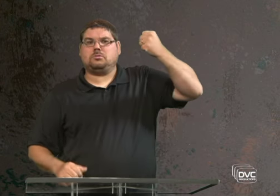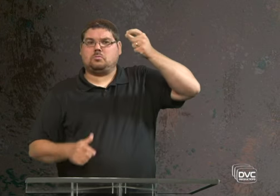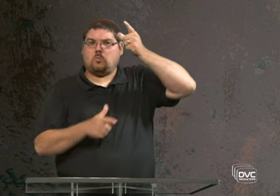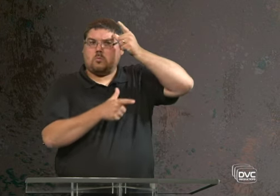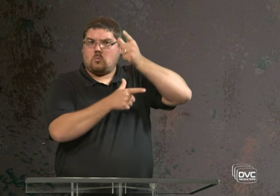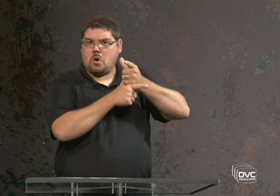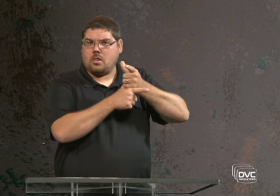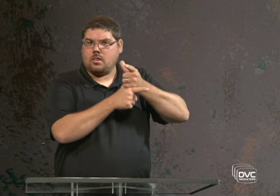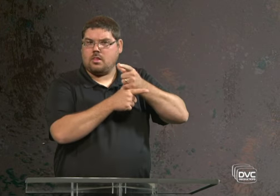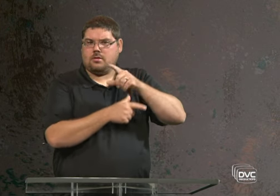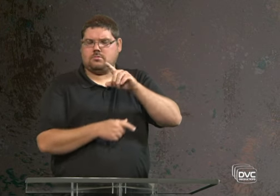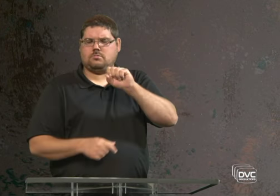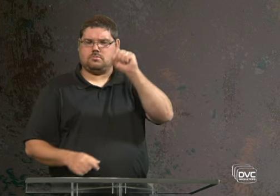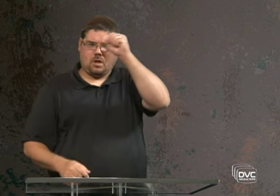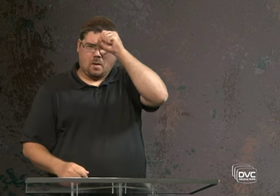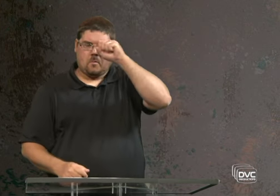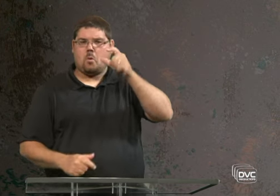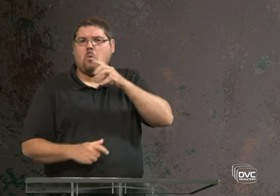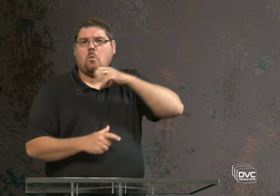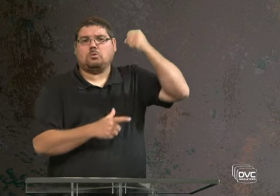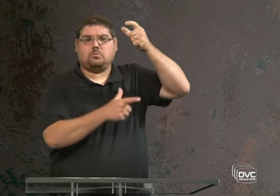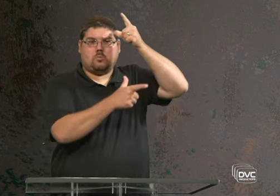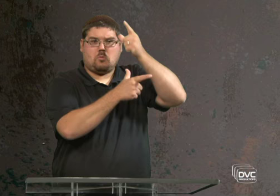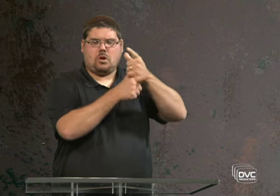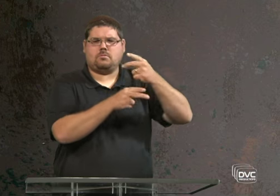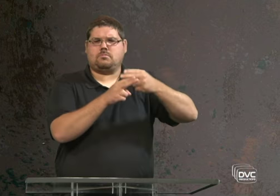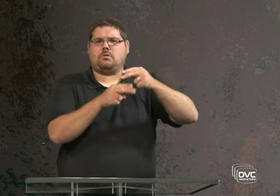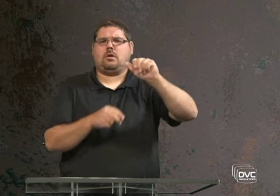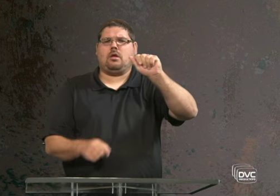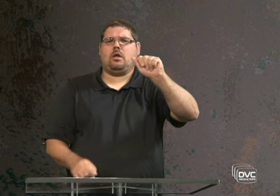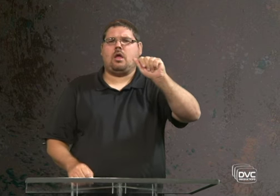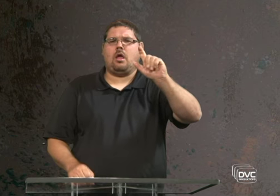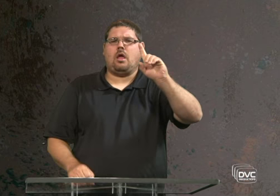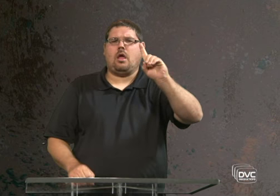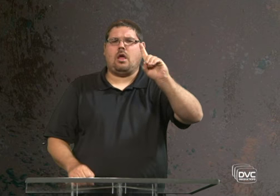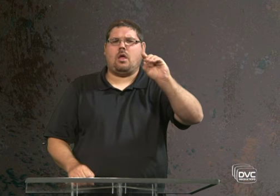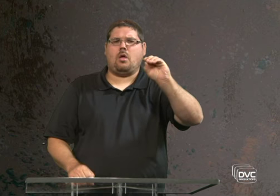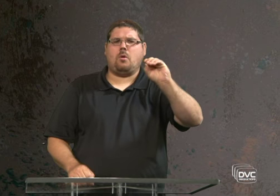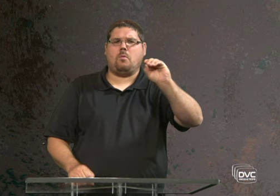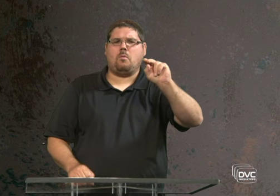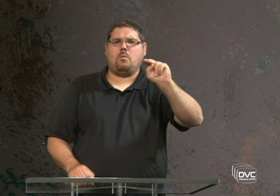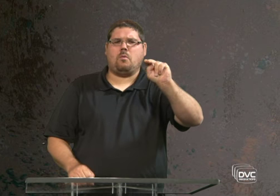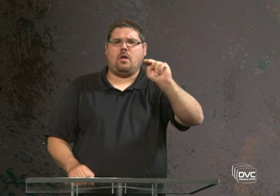to die. Well, Solomon's older brother, named Adonijah,